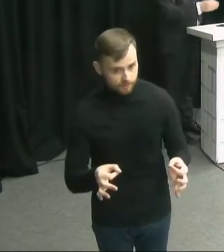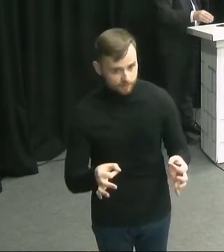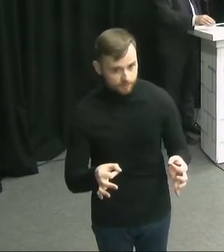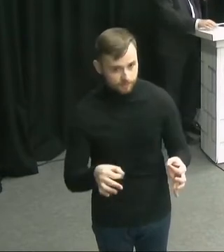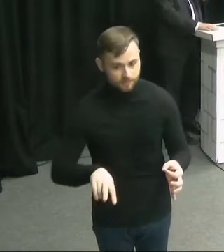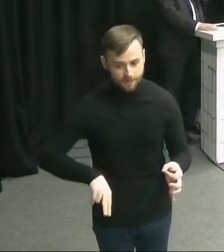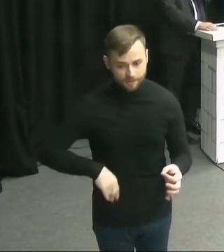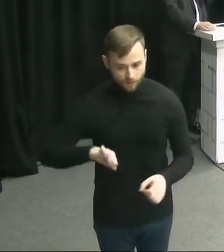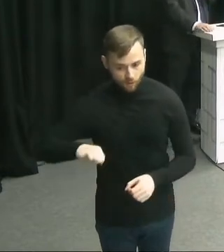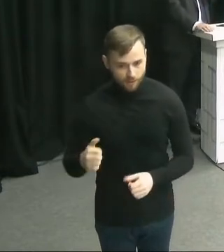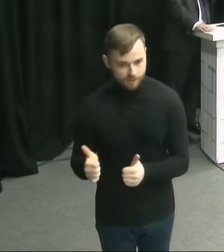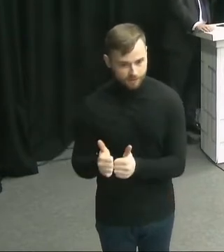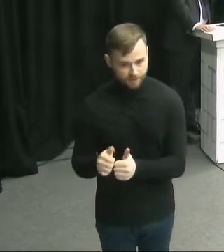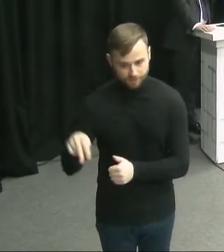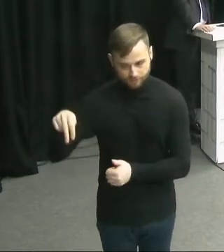what is needed.